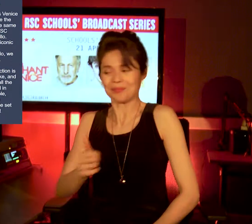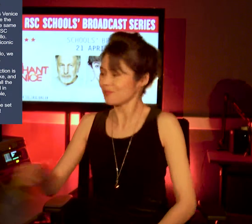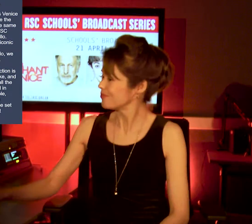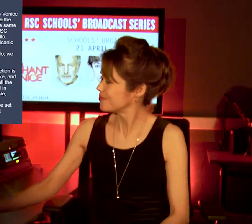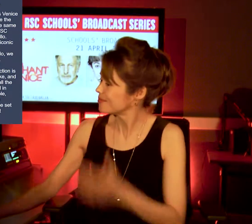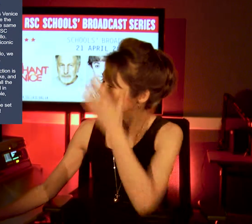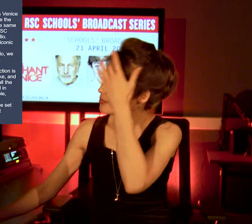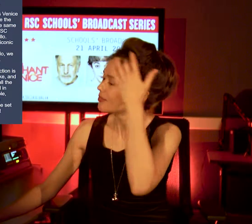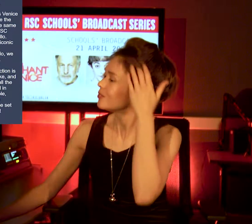Gobbo.